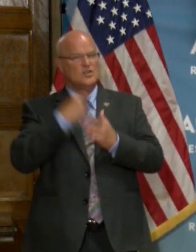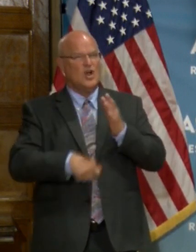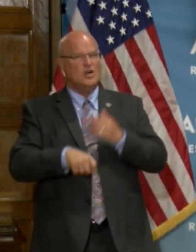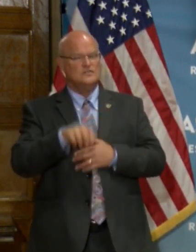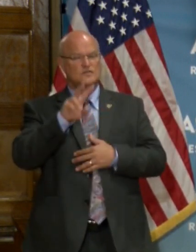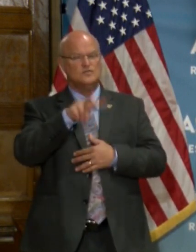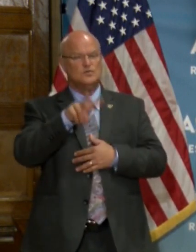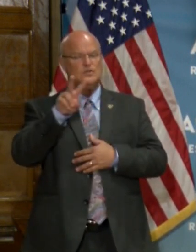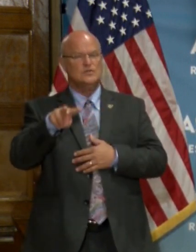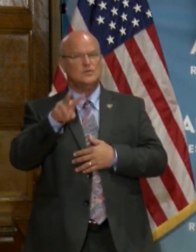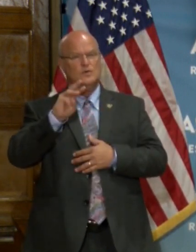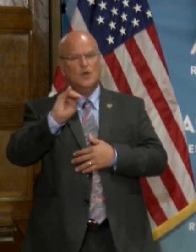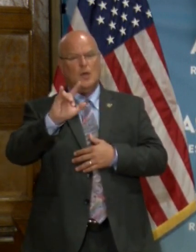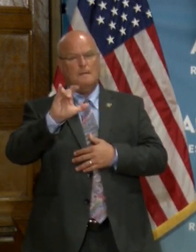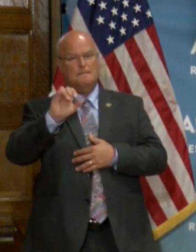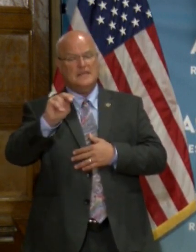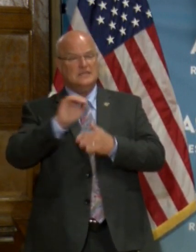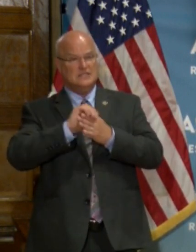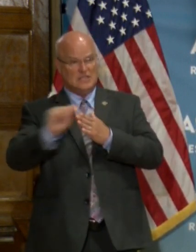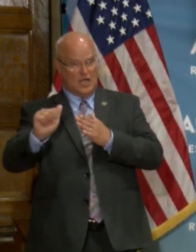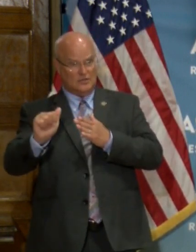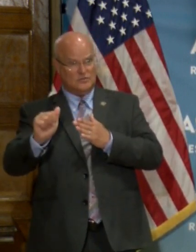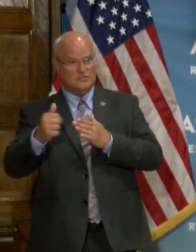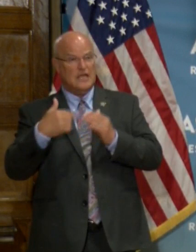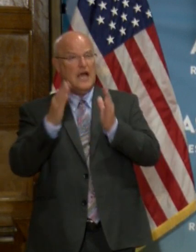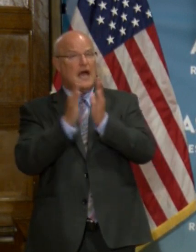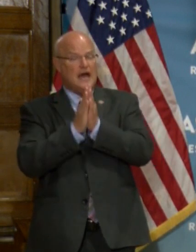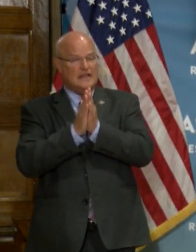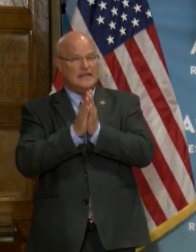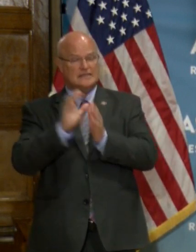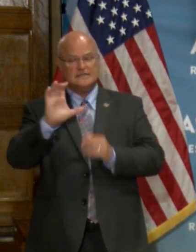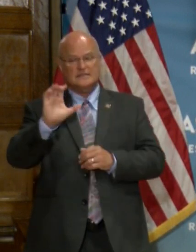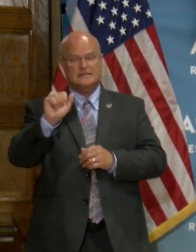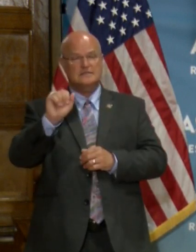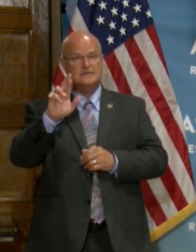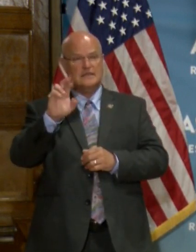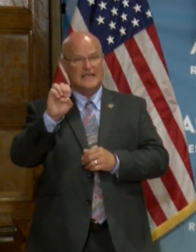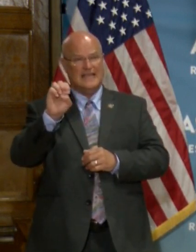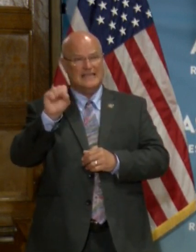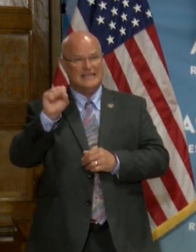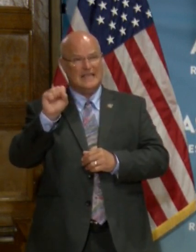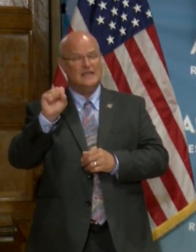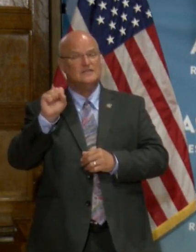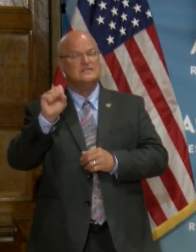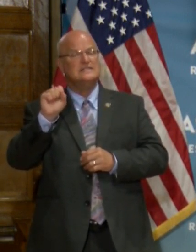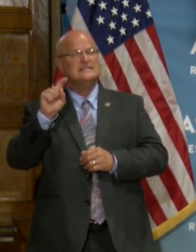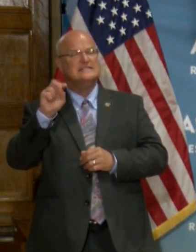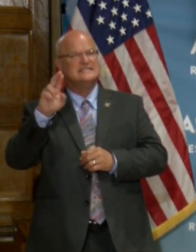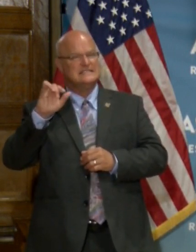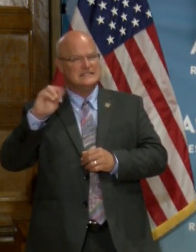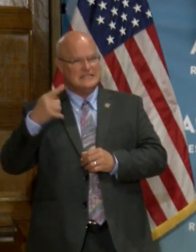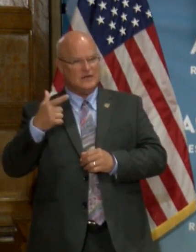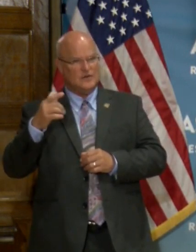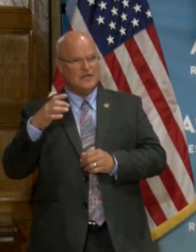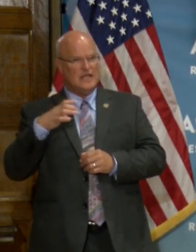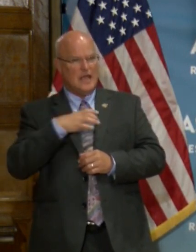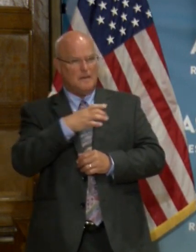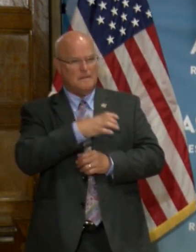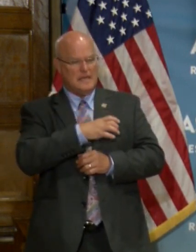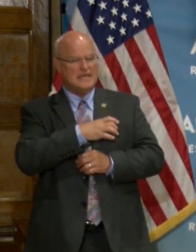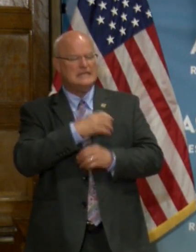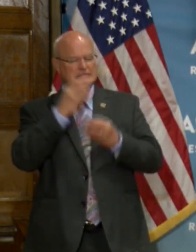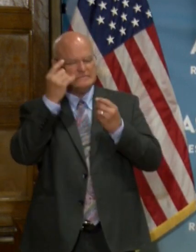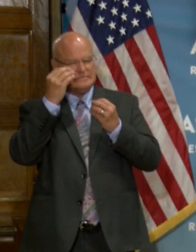$22 million. I'll be asking the CARES Steering Committee to consider that additional funding, as well as the